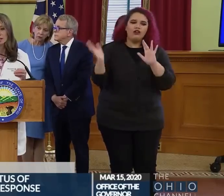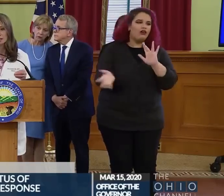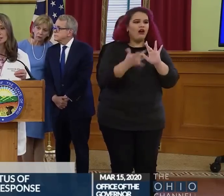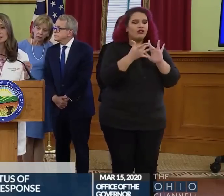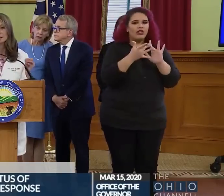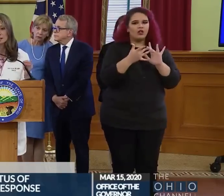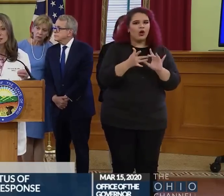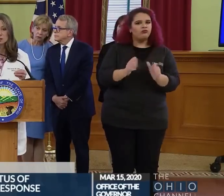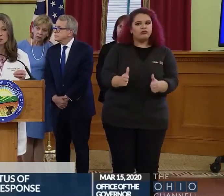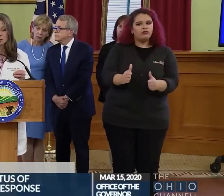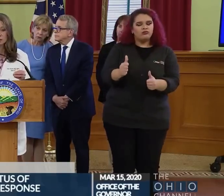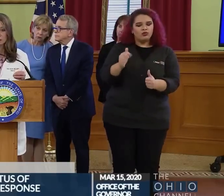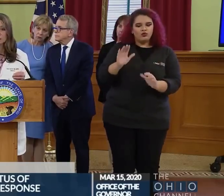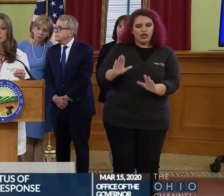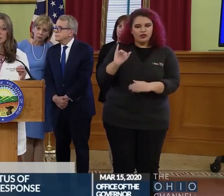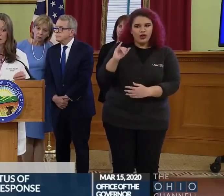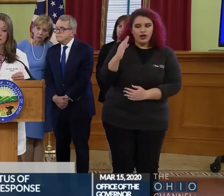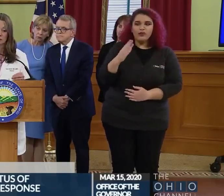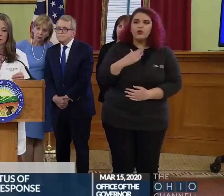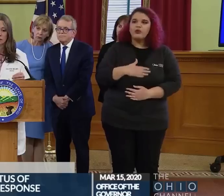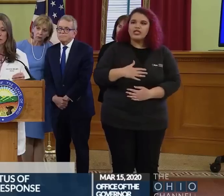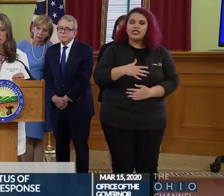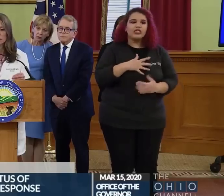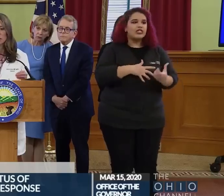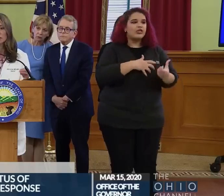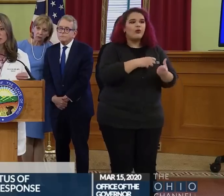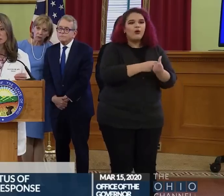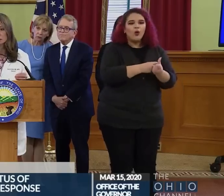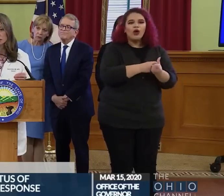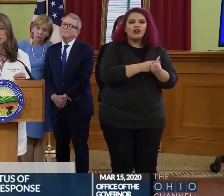good kindness to those local health departments. They could use some food